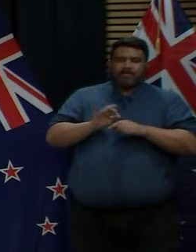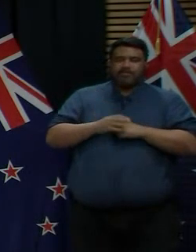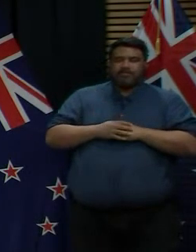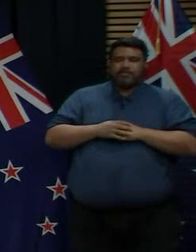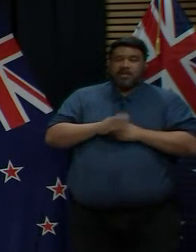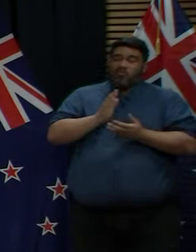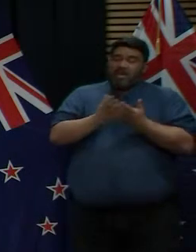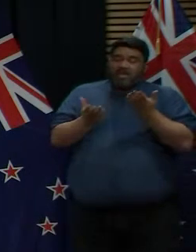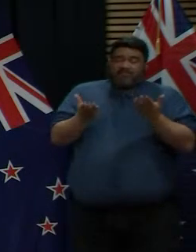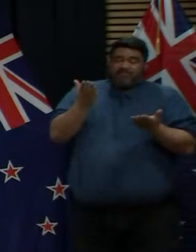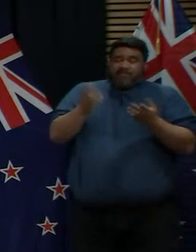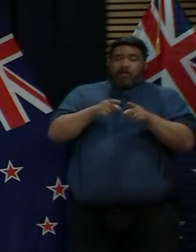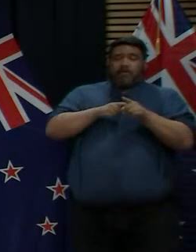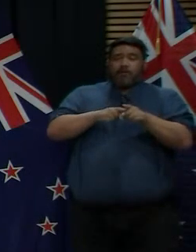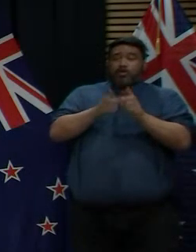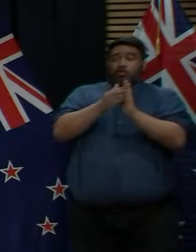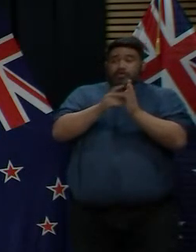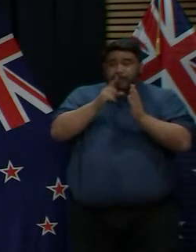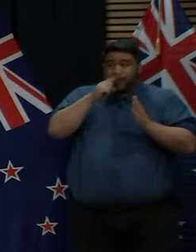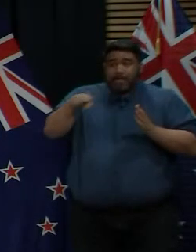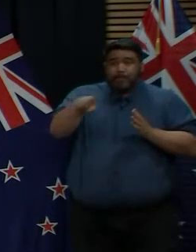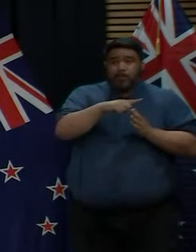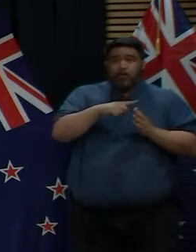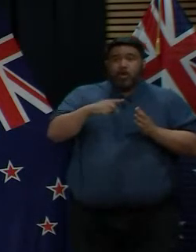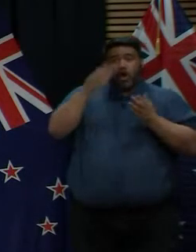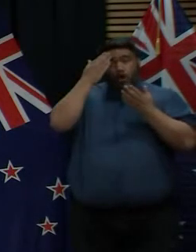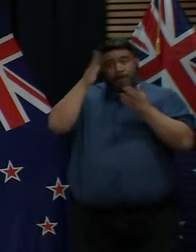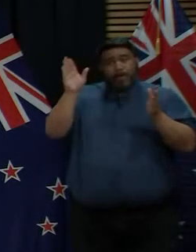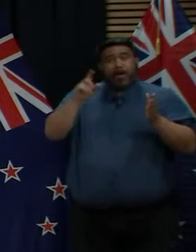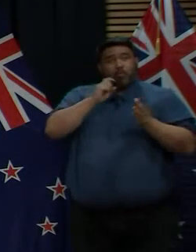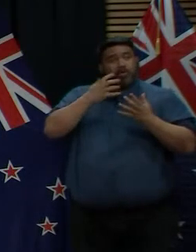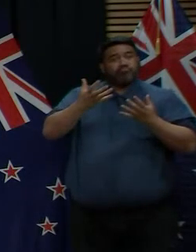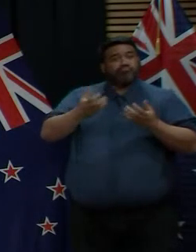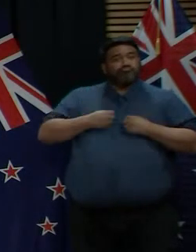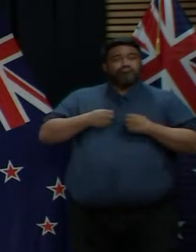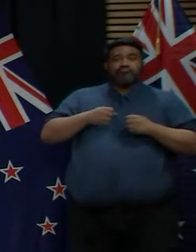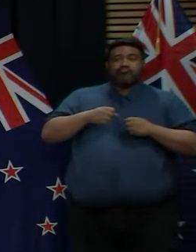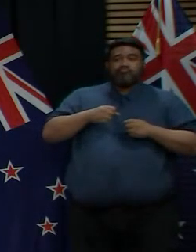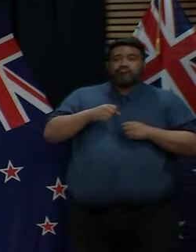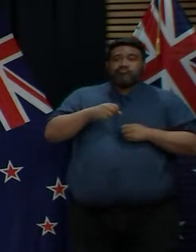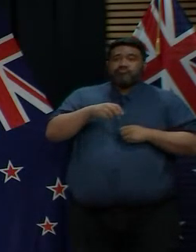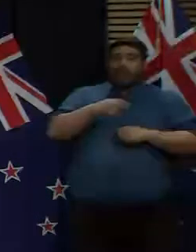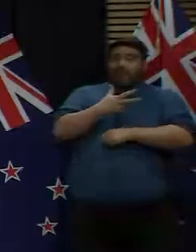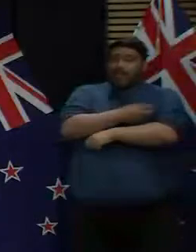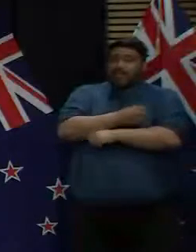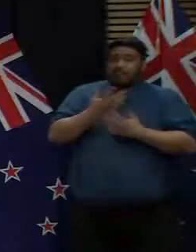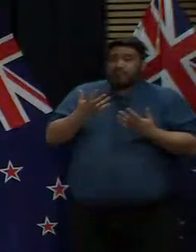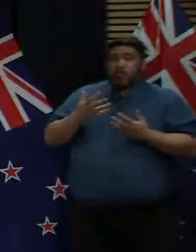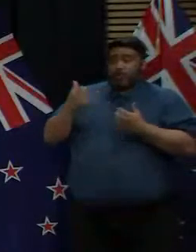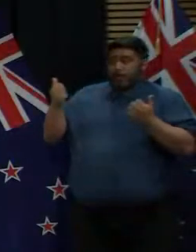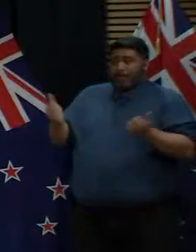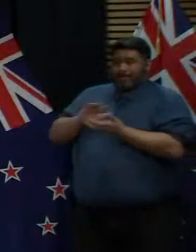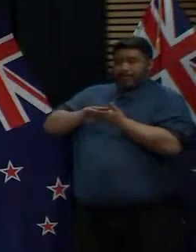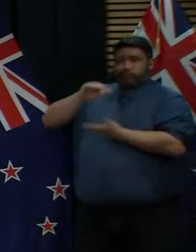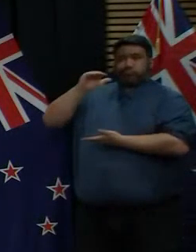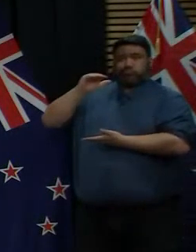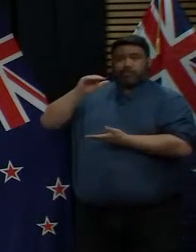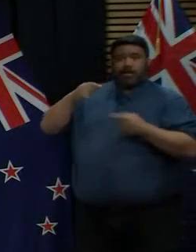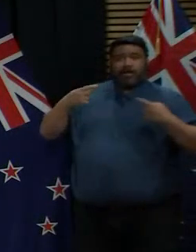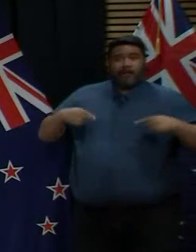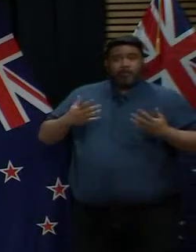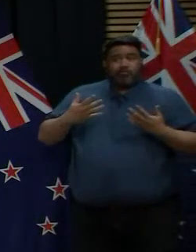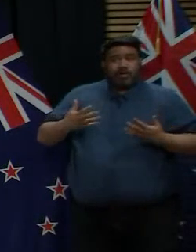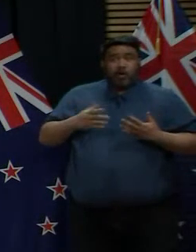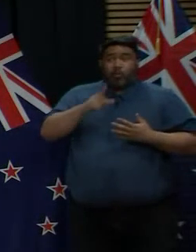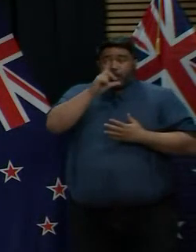the population, how willing they are, and there's certainly plenty of vaccines available now, so we could get there